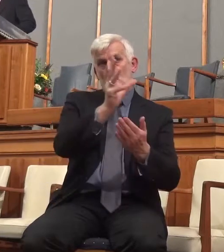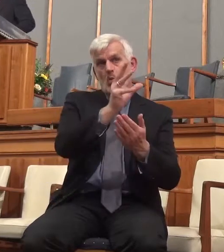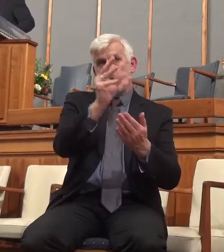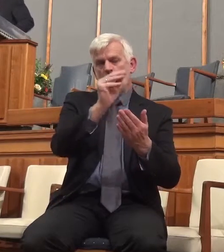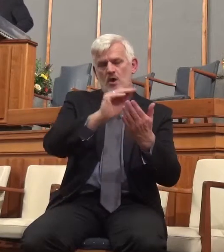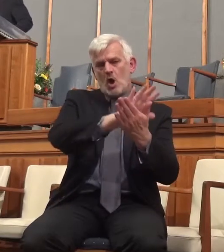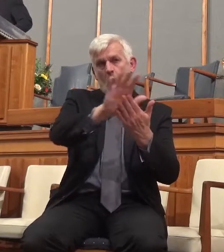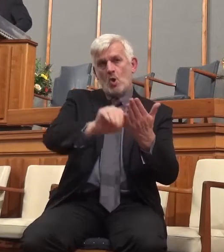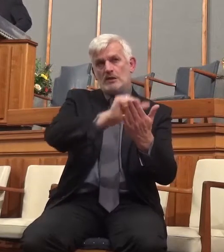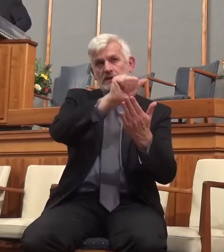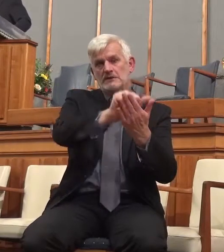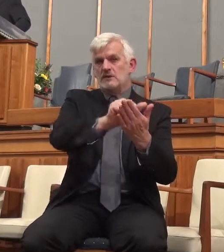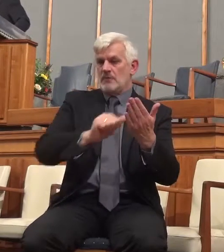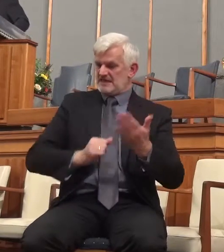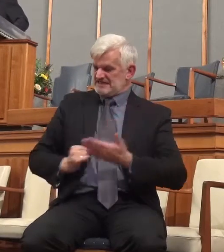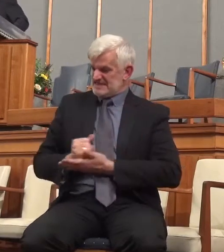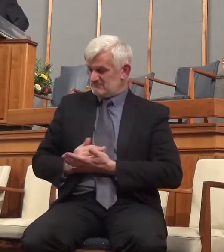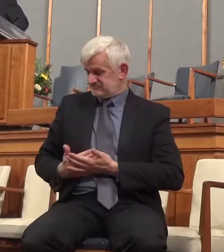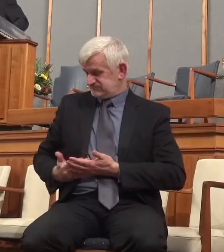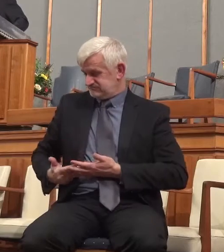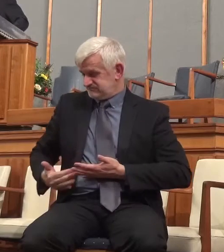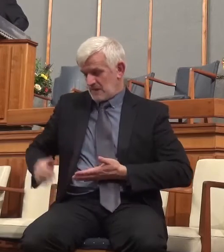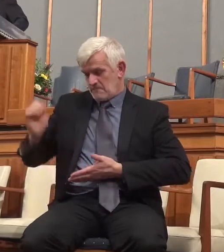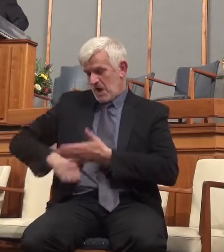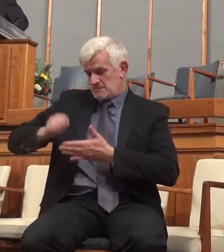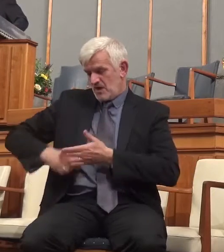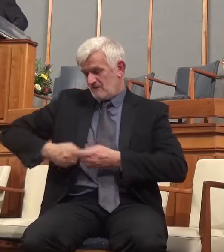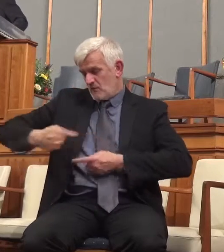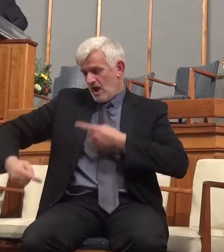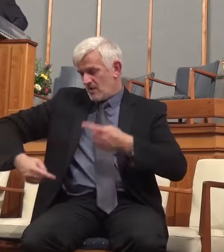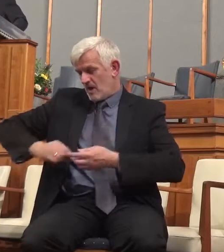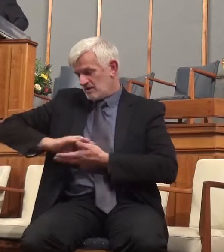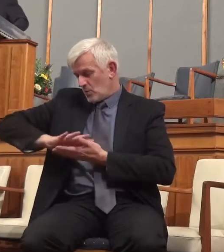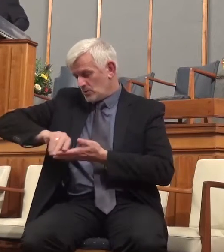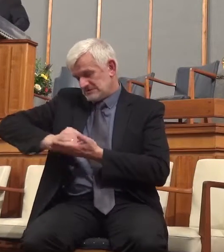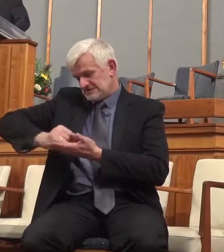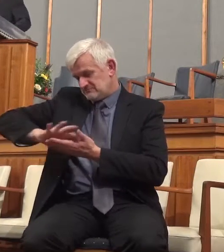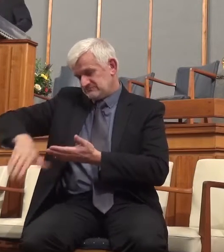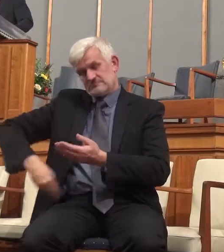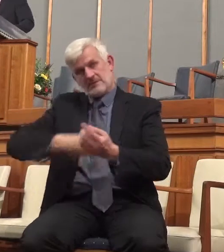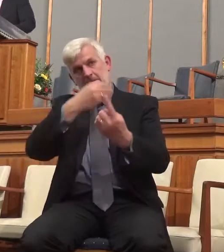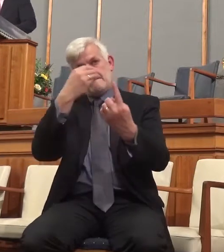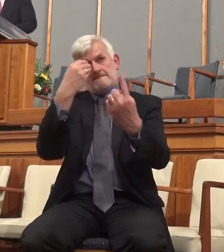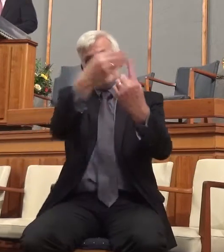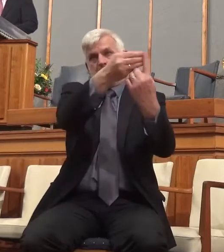on Calvary's cross the eternal punishment due to sinners so that he